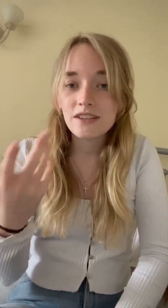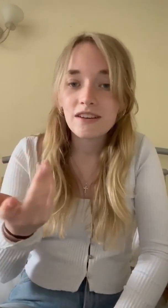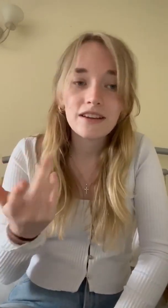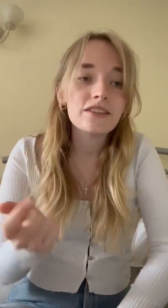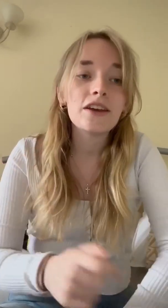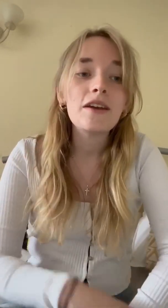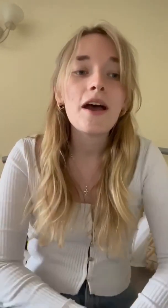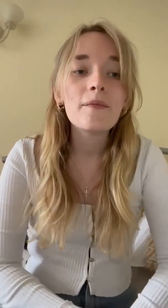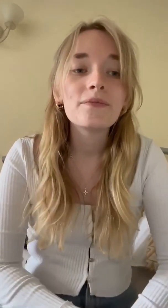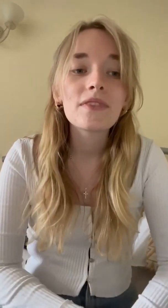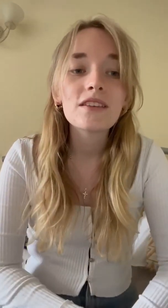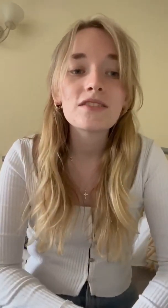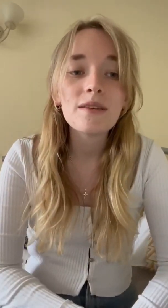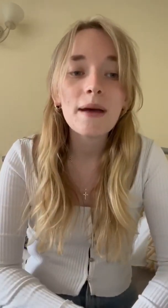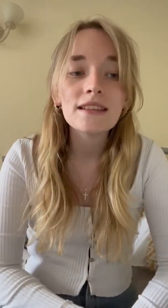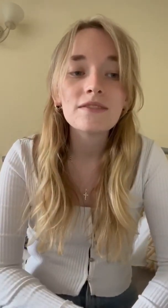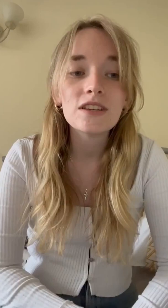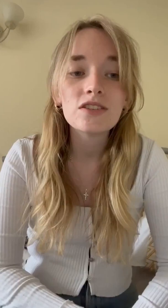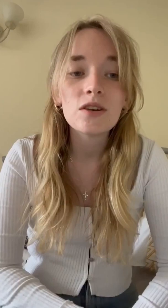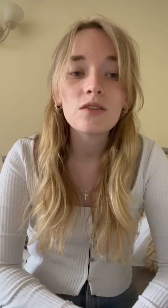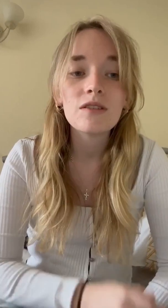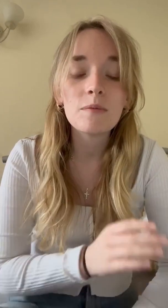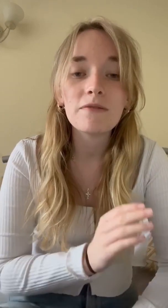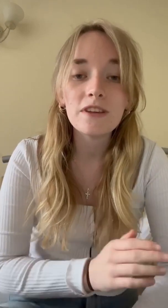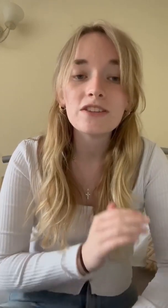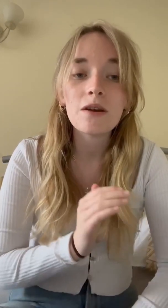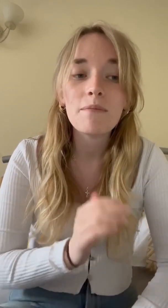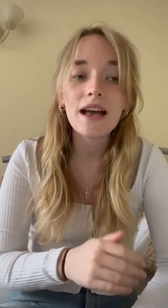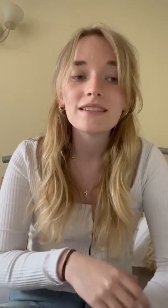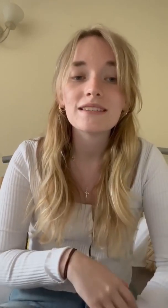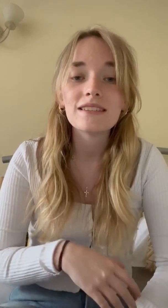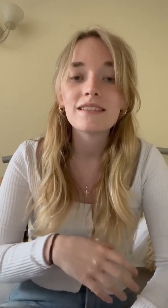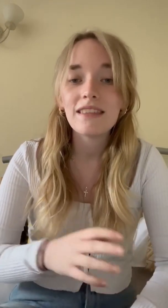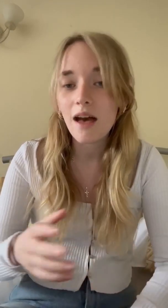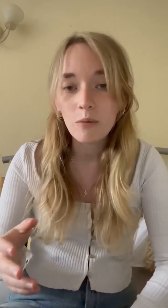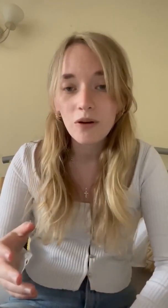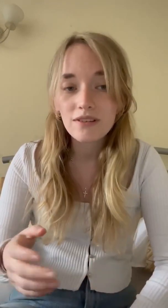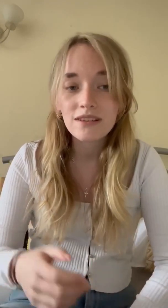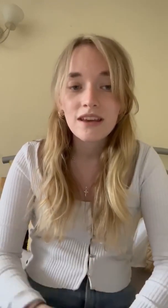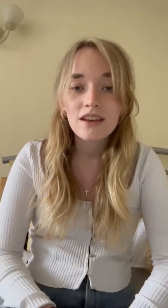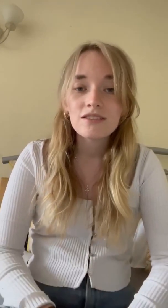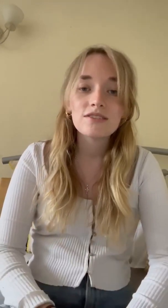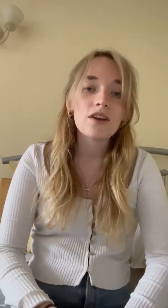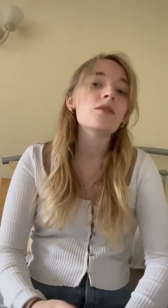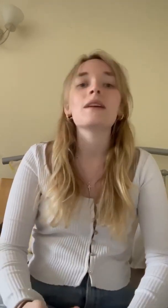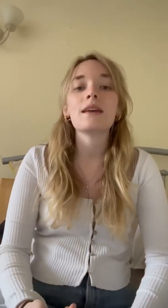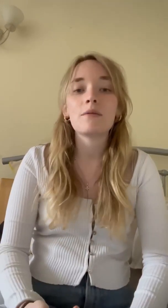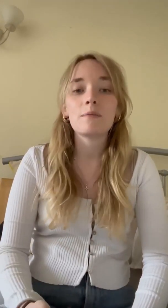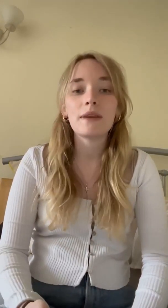I don't know. So the best feature, it would be feature best, their what? So it would be